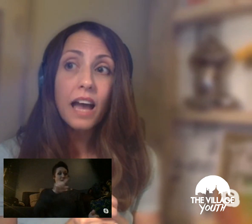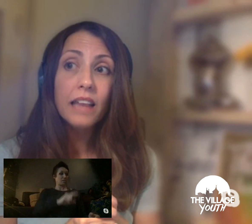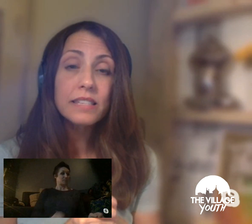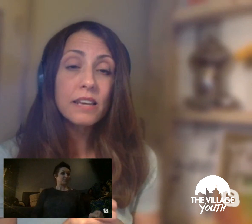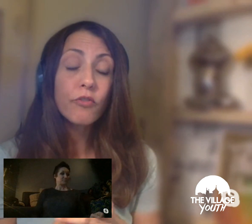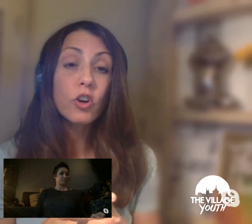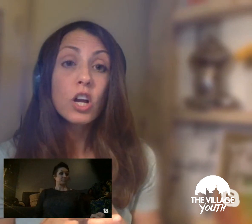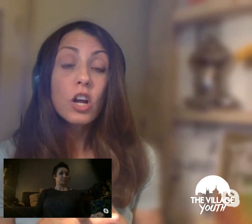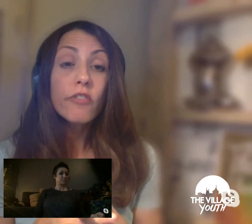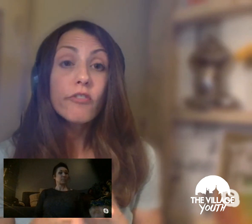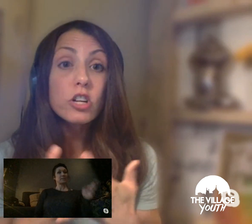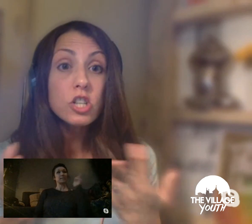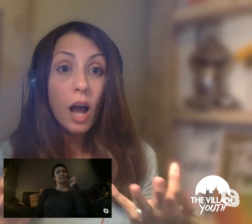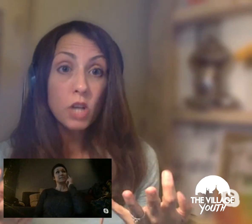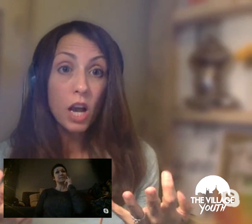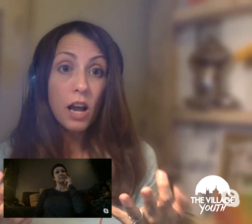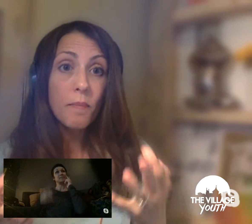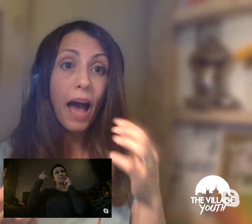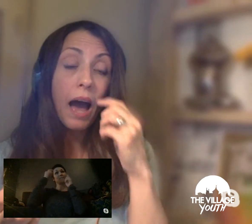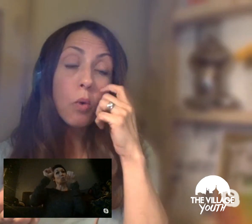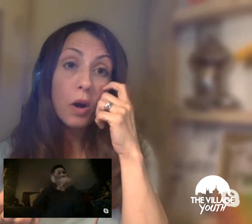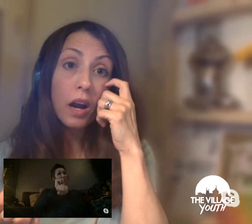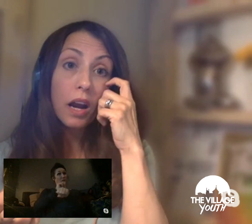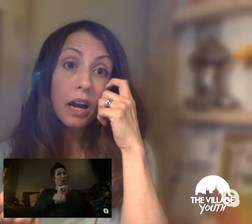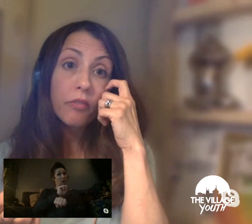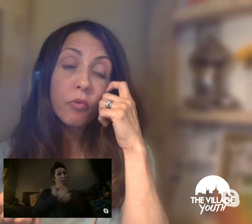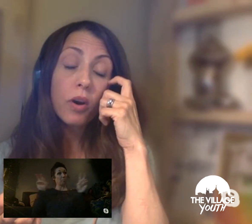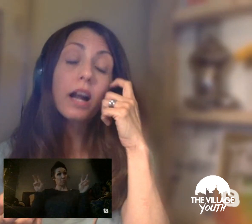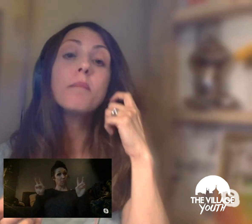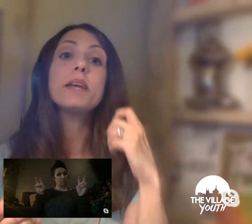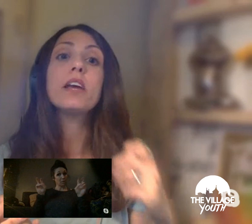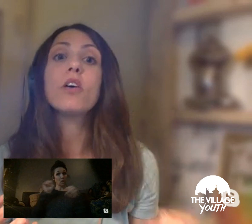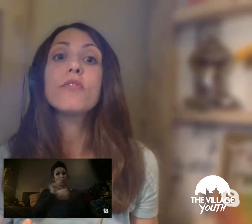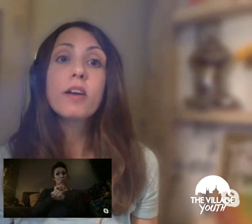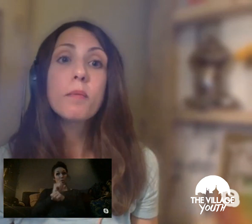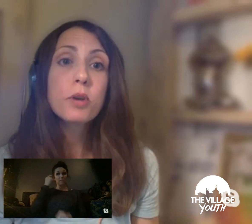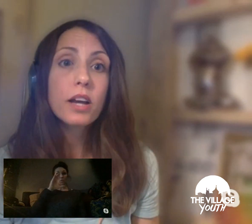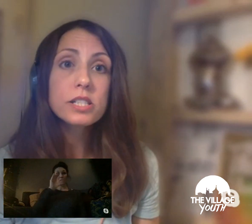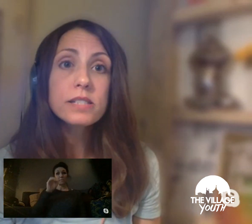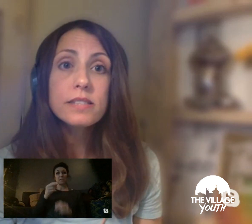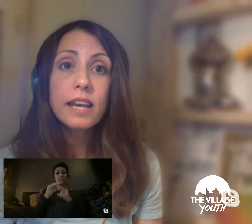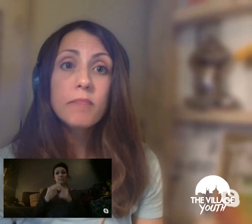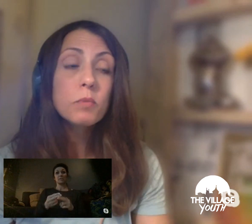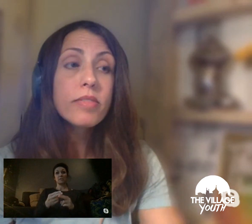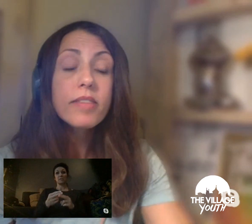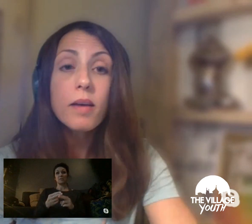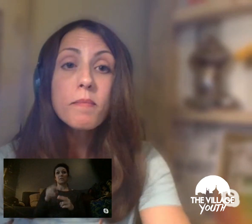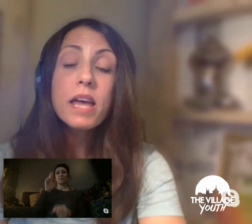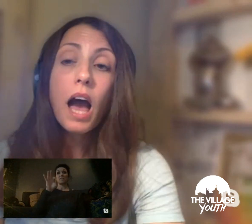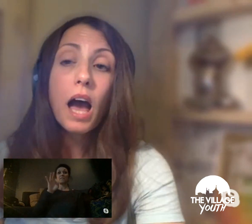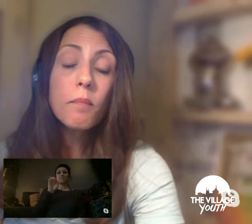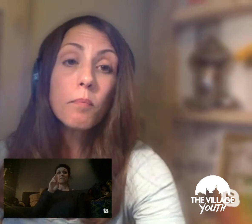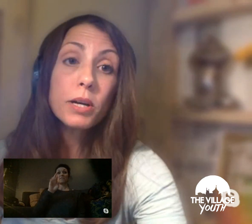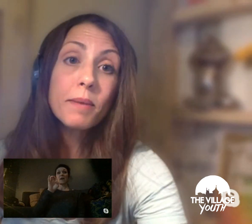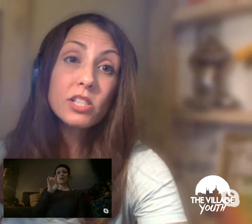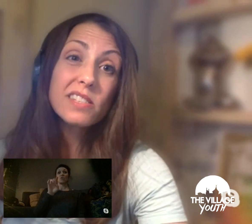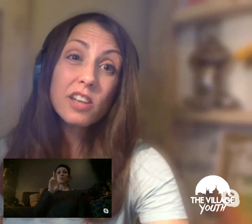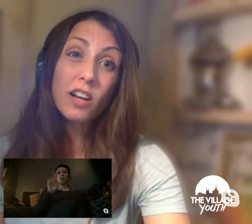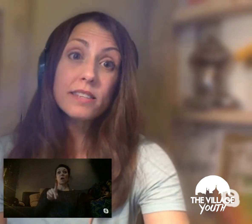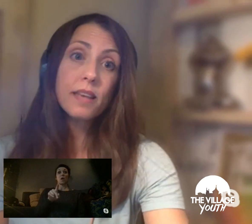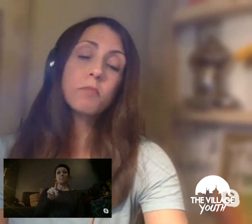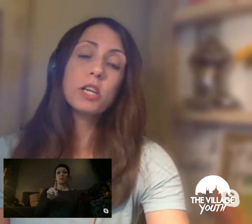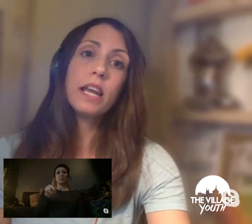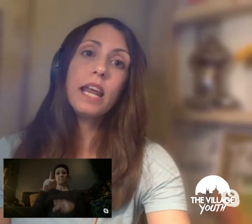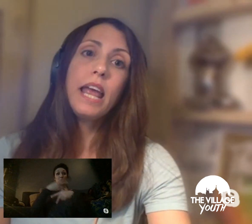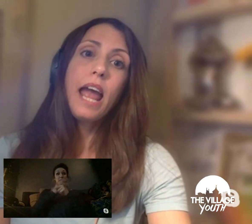And let's see, for a job, I work for a company called Fired Up Productions, and I've been with them pretty much since